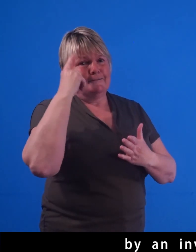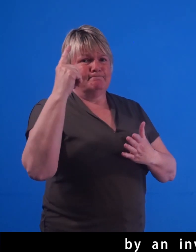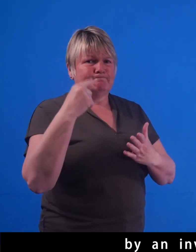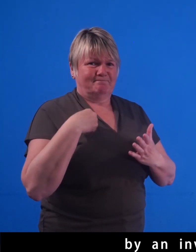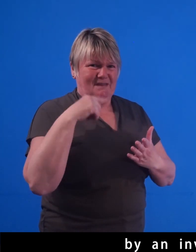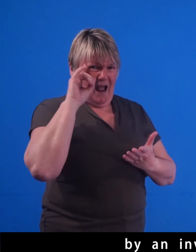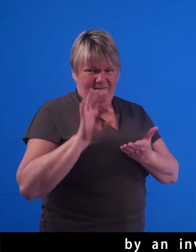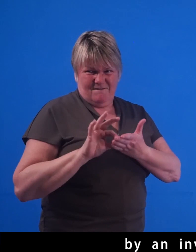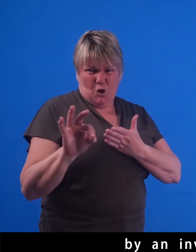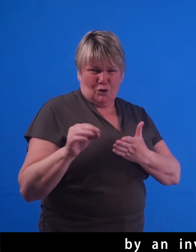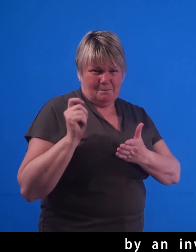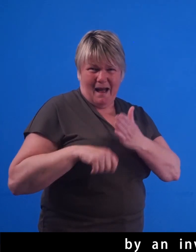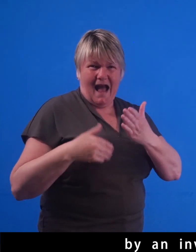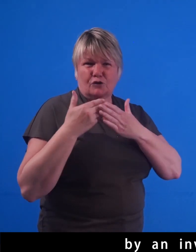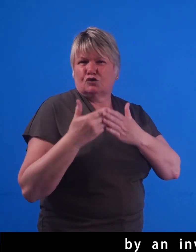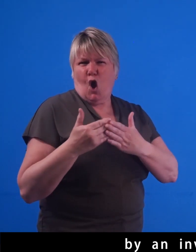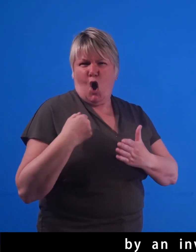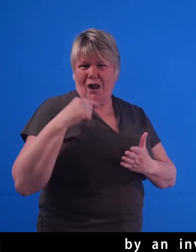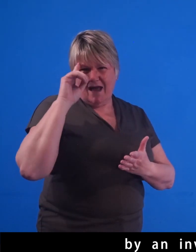inventive parent who couldn't afford to buy a doll.